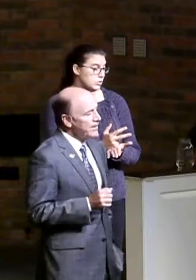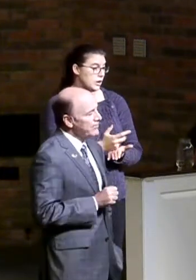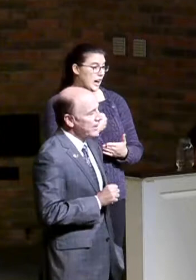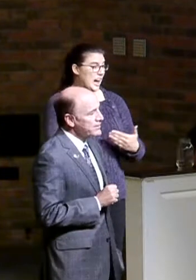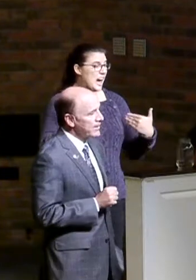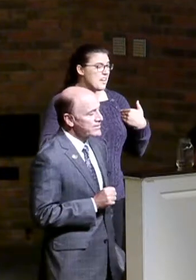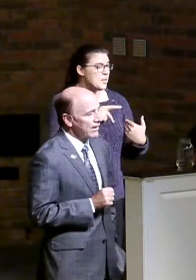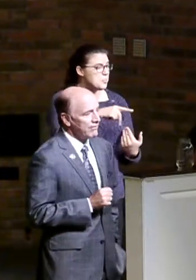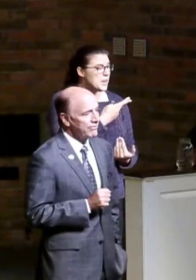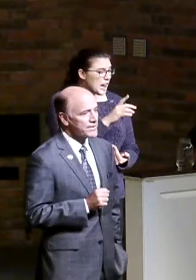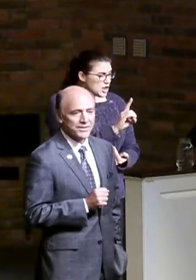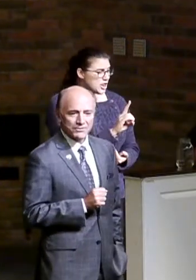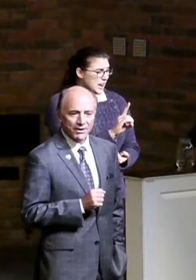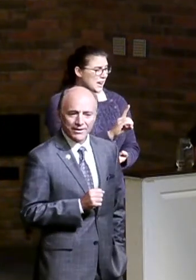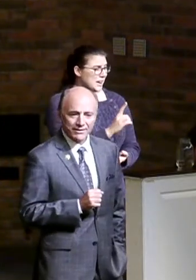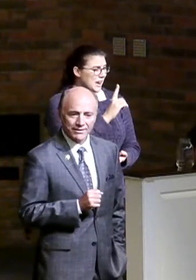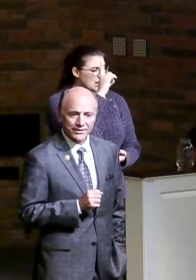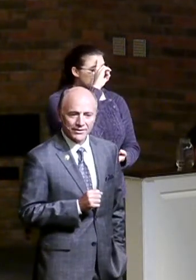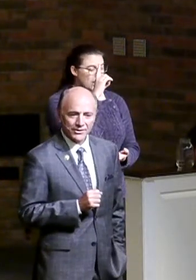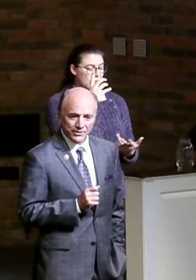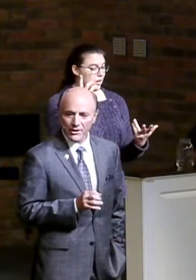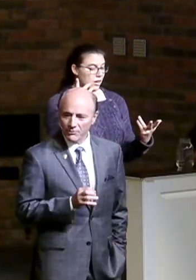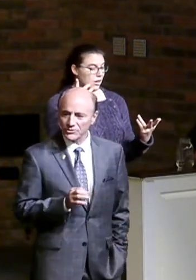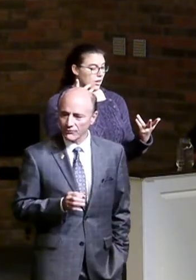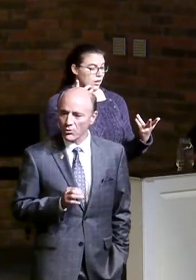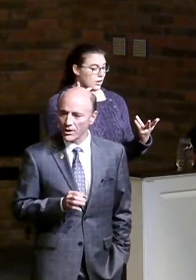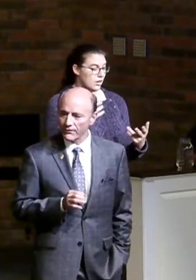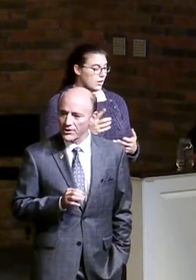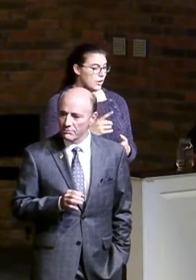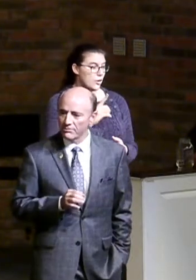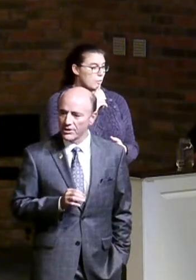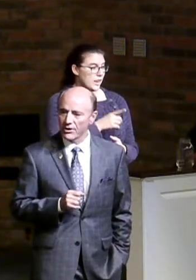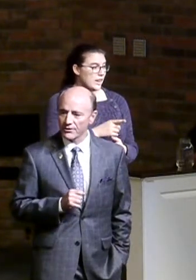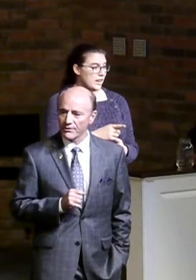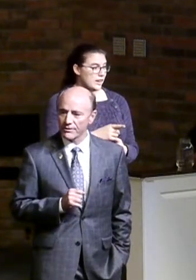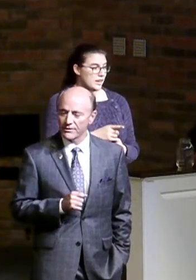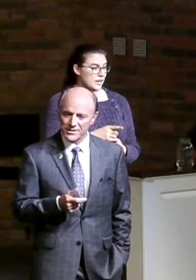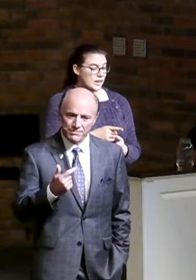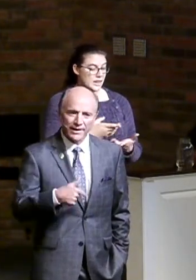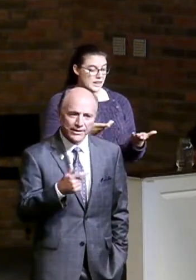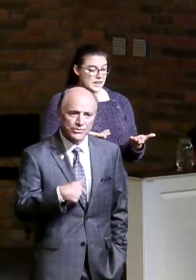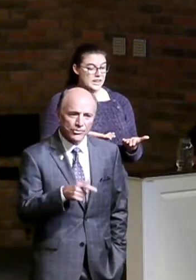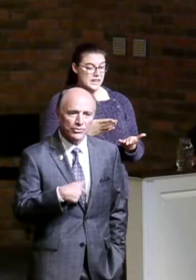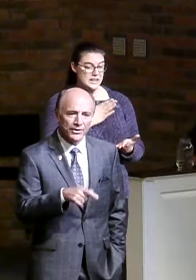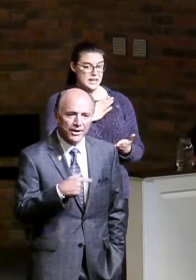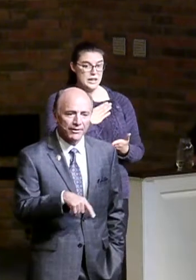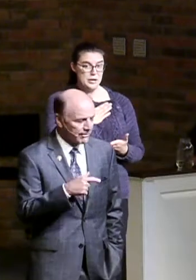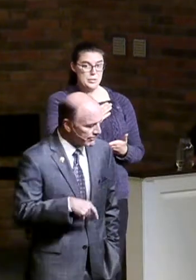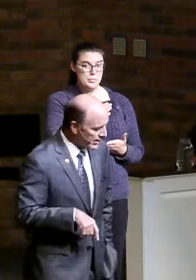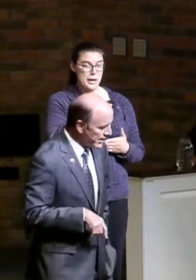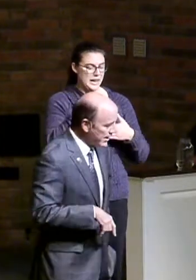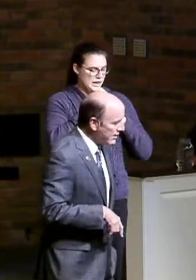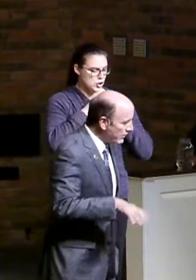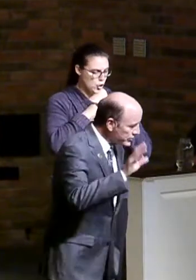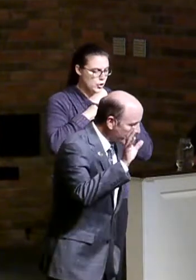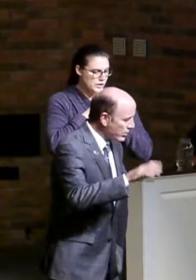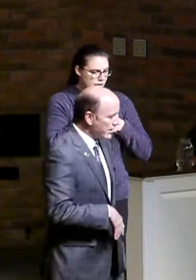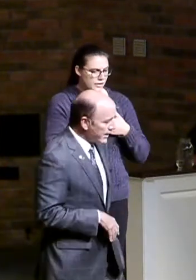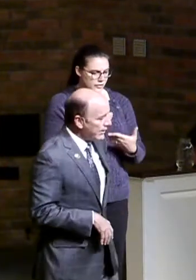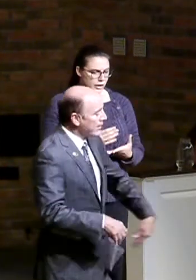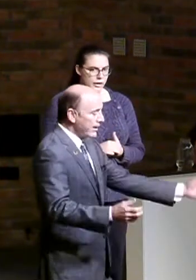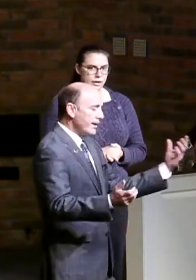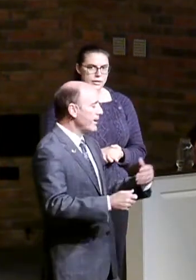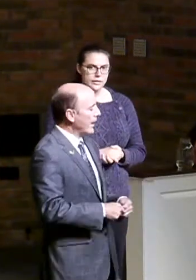PhD, and I thought to myself, this isn't right. You're literally the most overqualified human being on earth. This is my internal narrative. Most